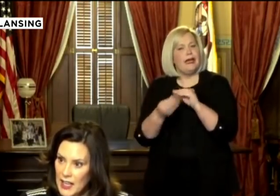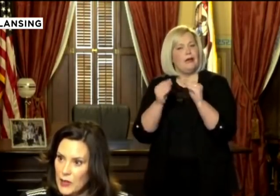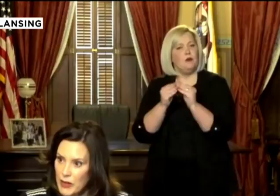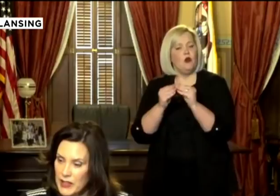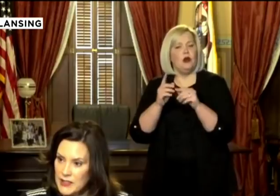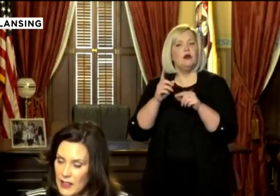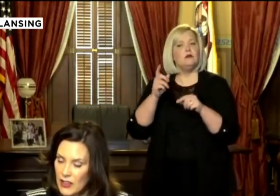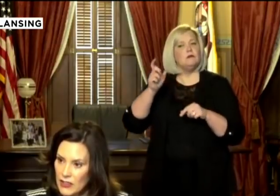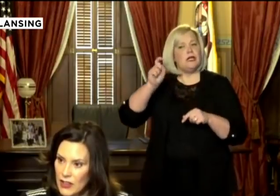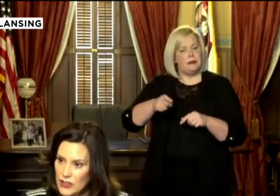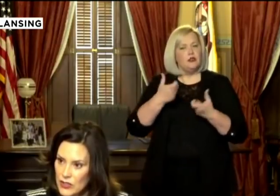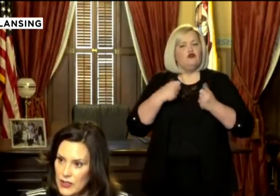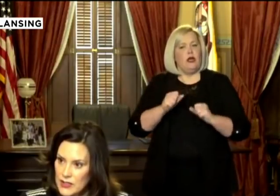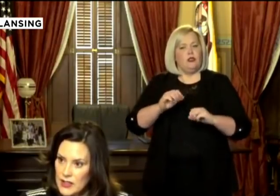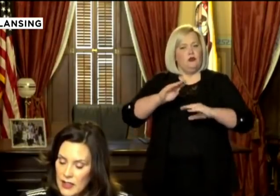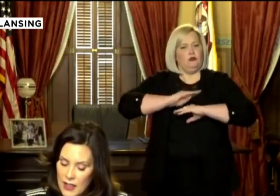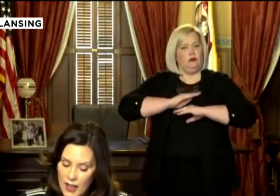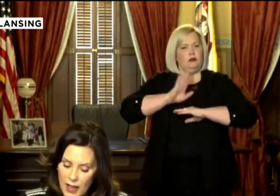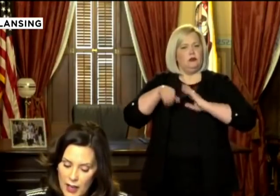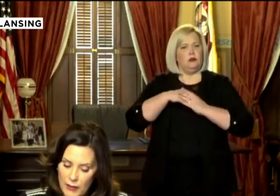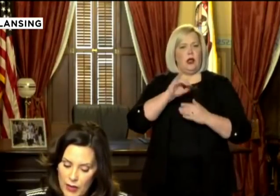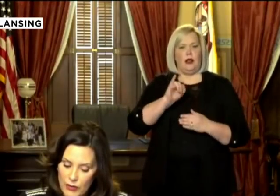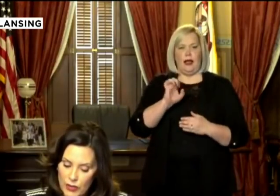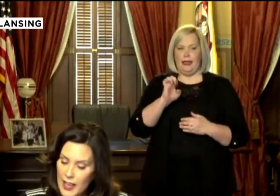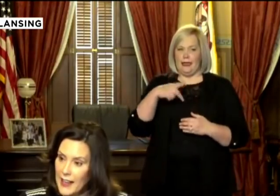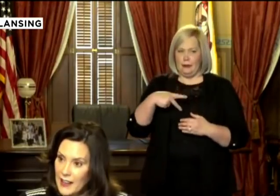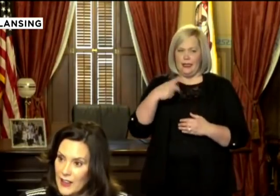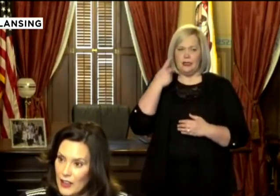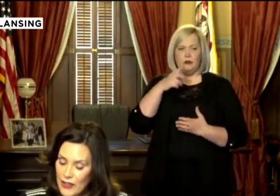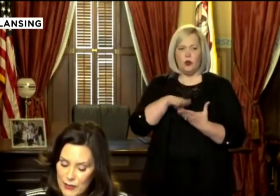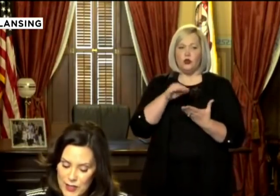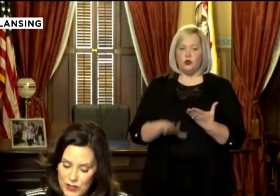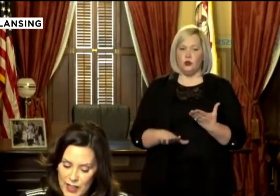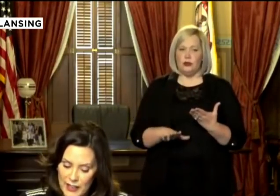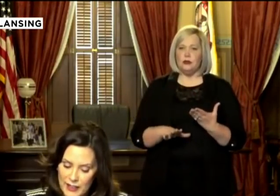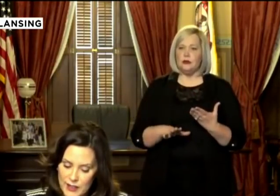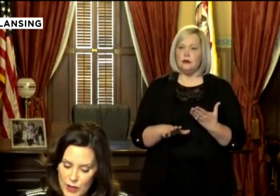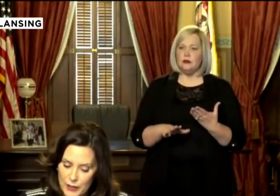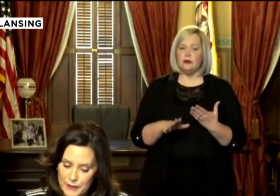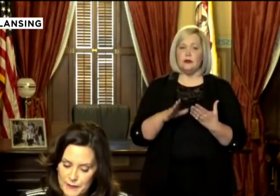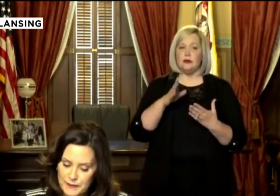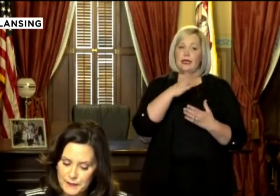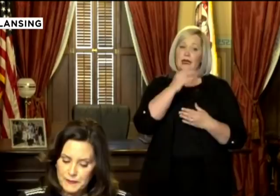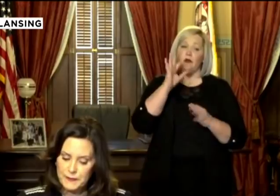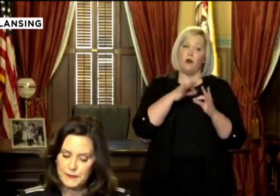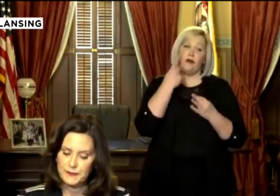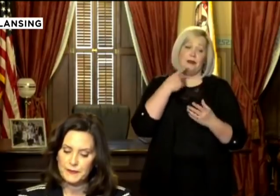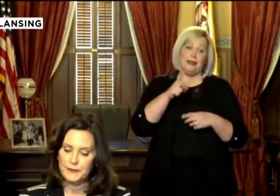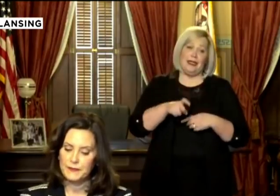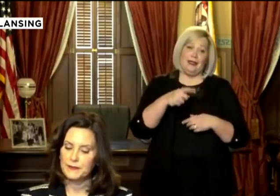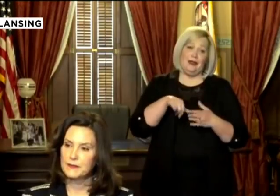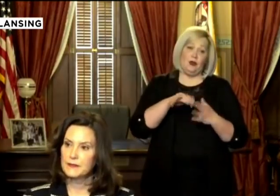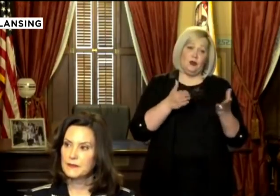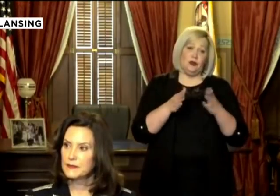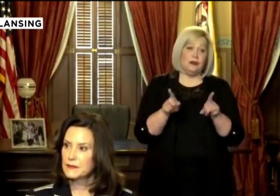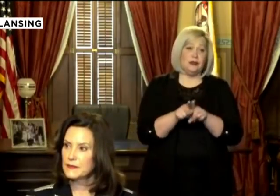living up to the IEPs that our students rely on and that our families rely on as well.